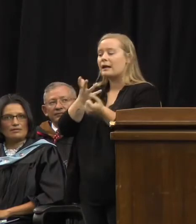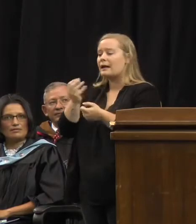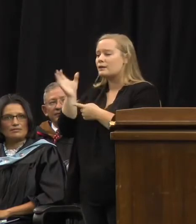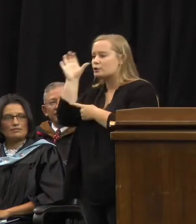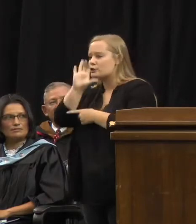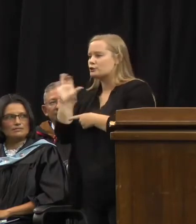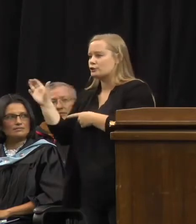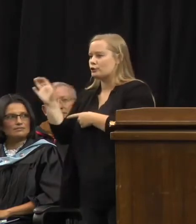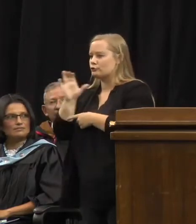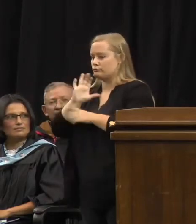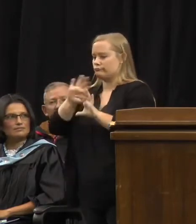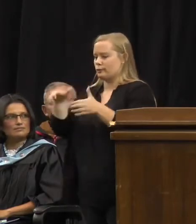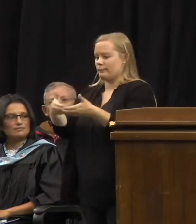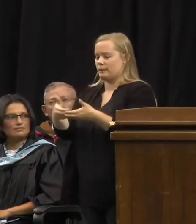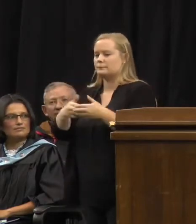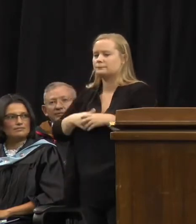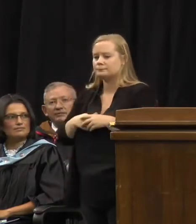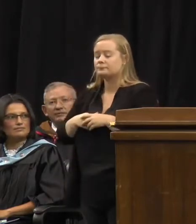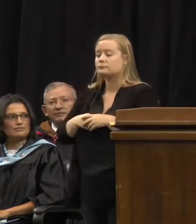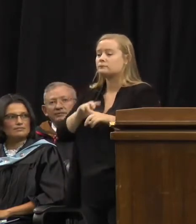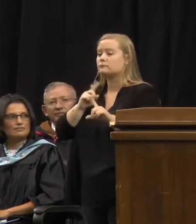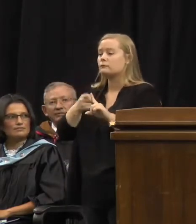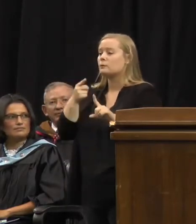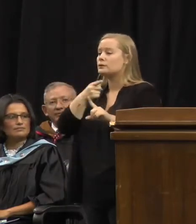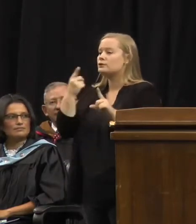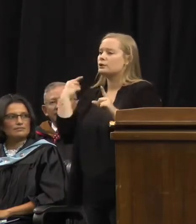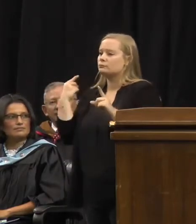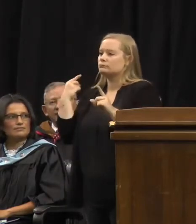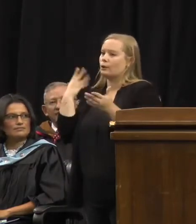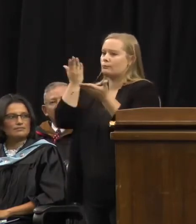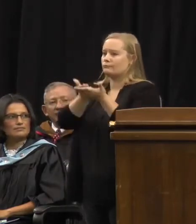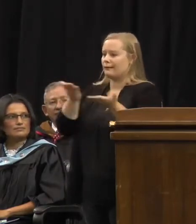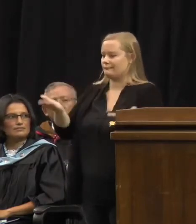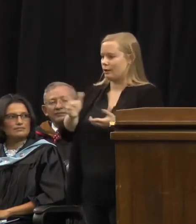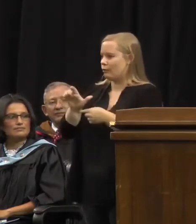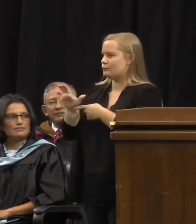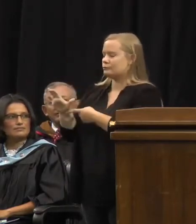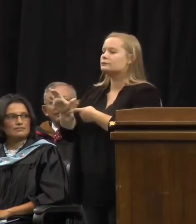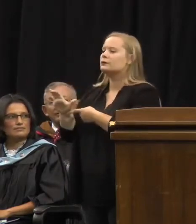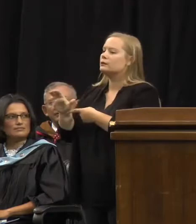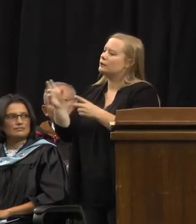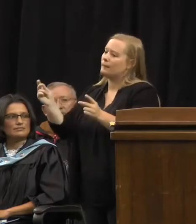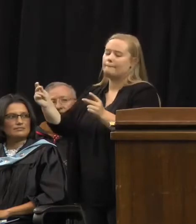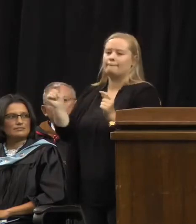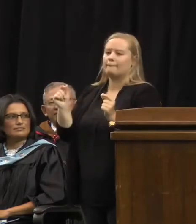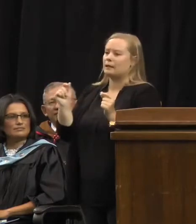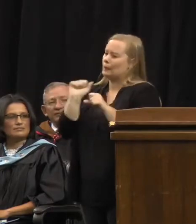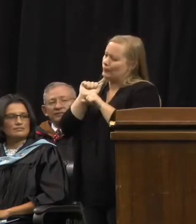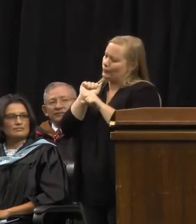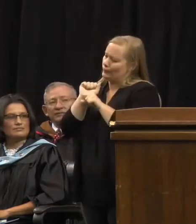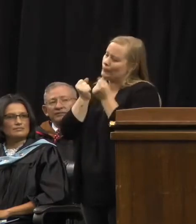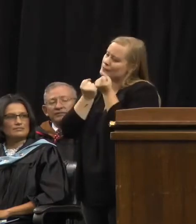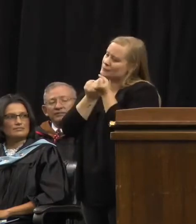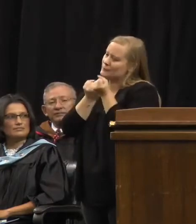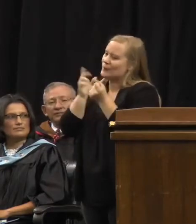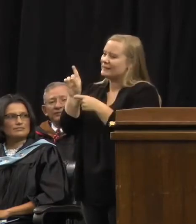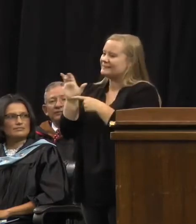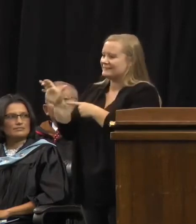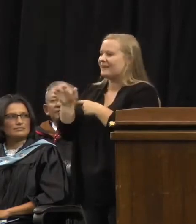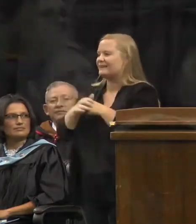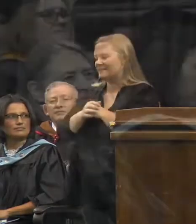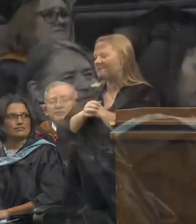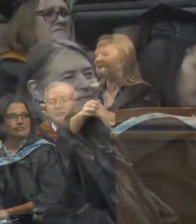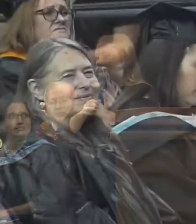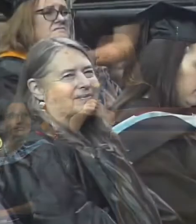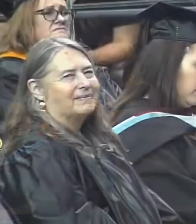Committee. And when she arrived in Las Cruces, she immediately started being a diligent supporter of Doña Community